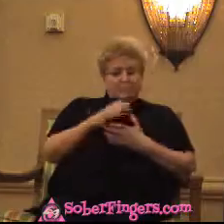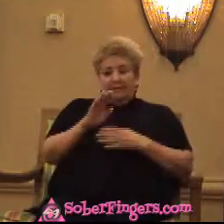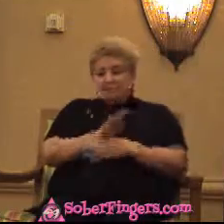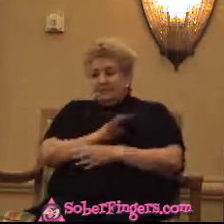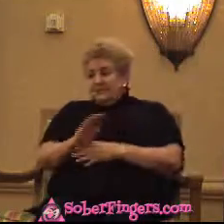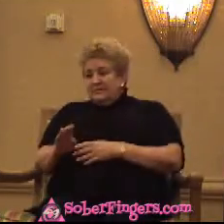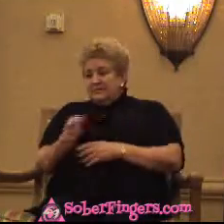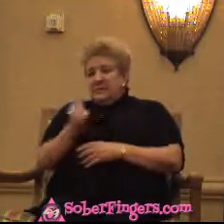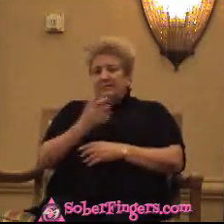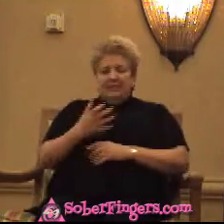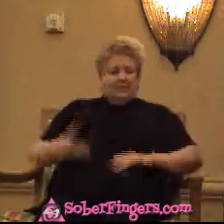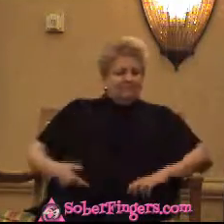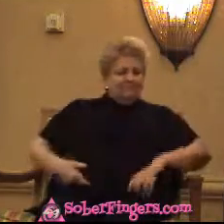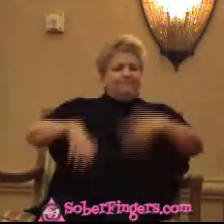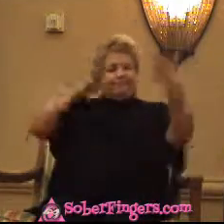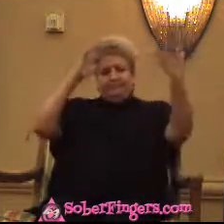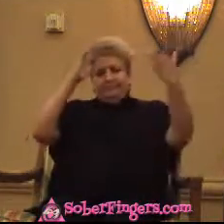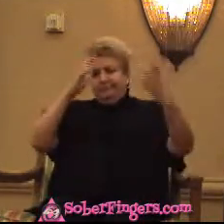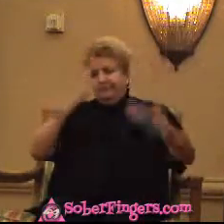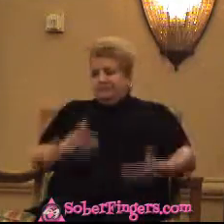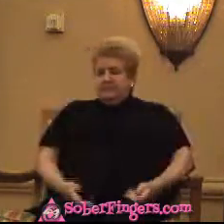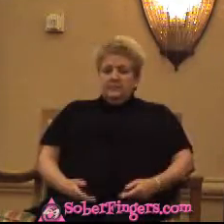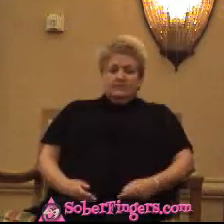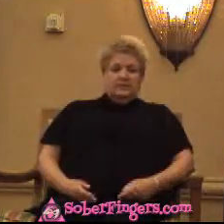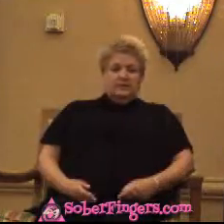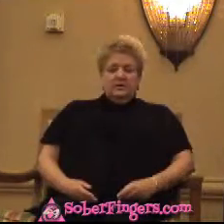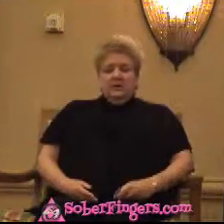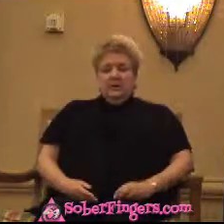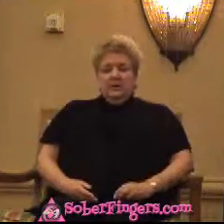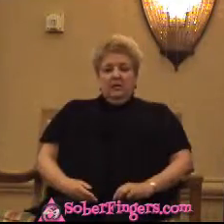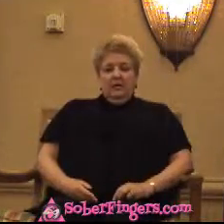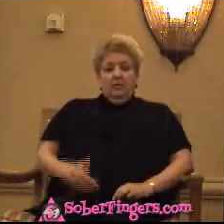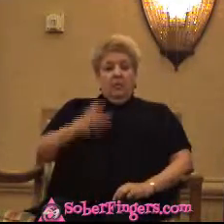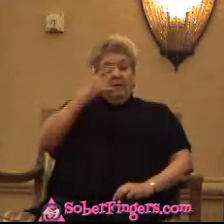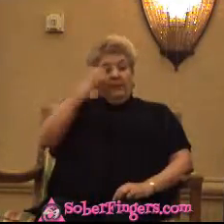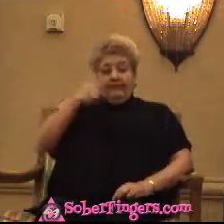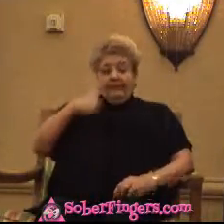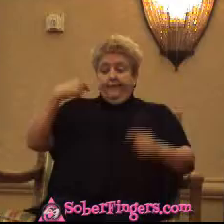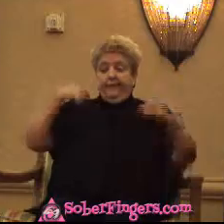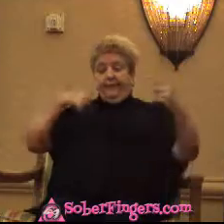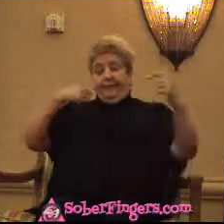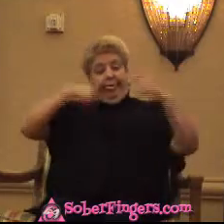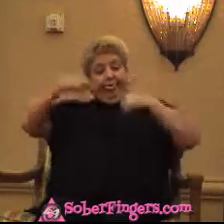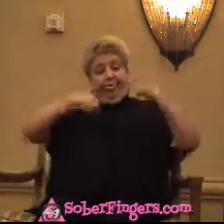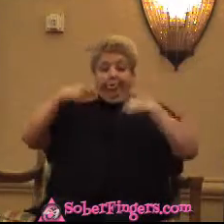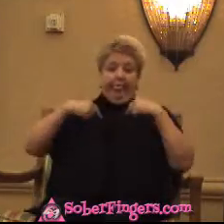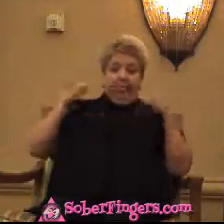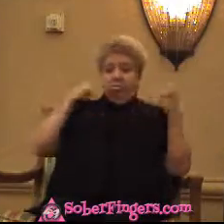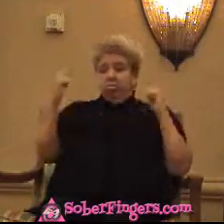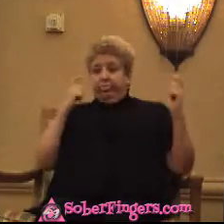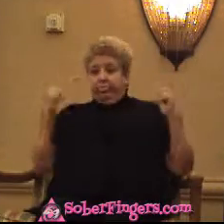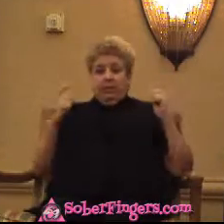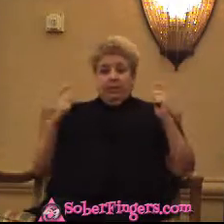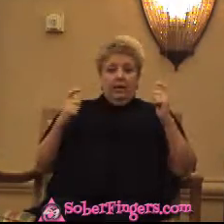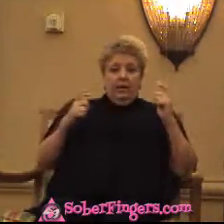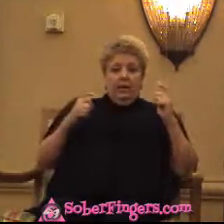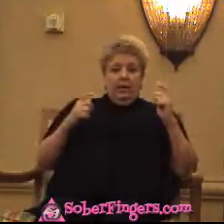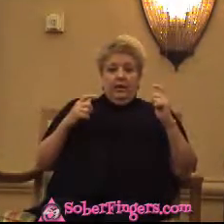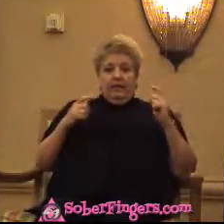ever in. I just screwed up everything up because I'm a self-centered, egotistical alcoholic, and my mottos are right for me and screw you. You